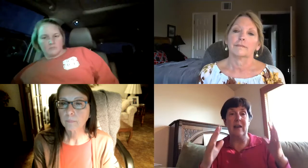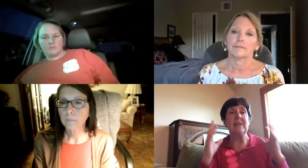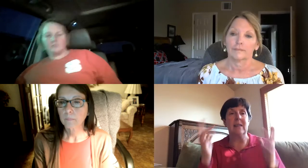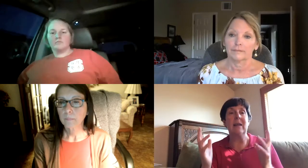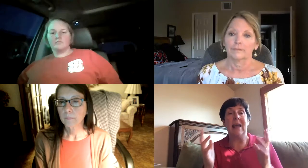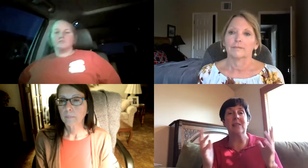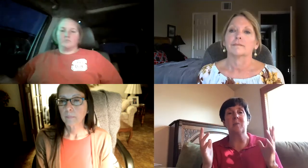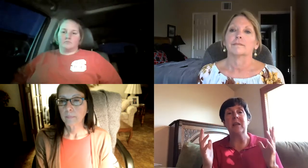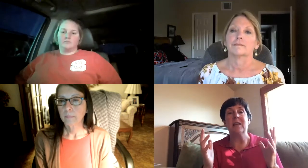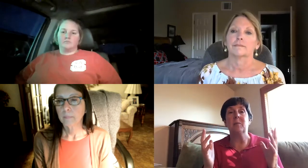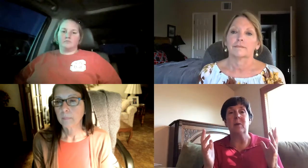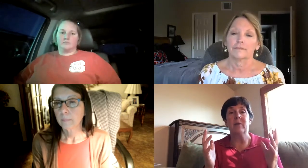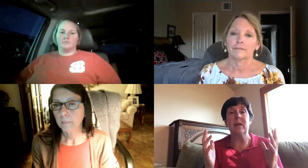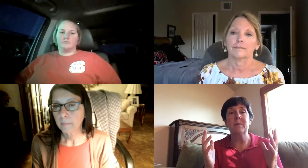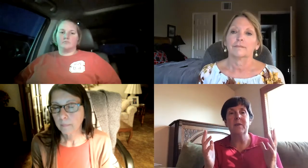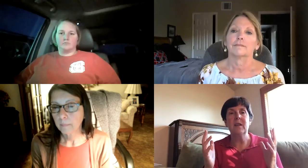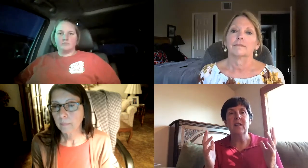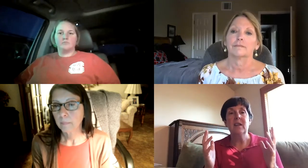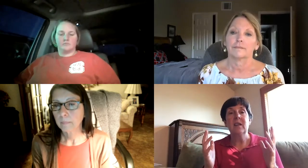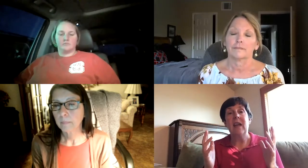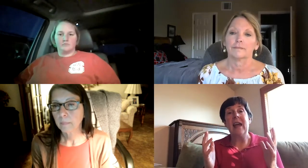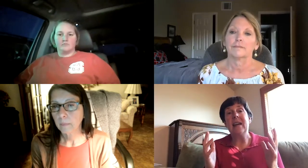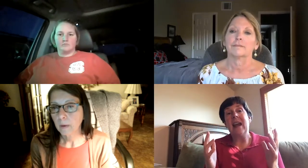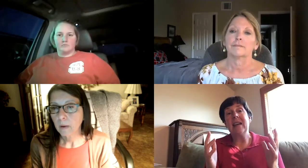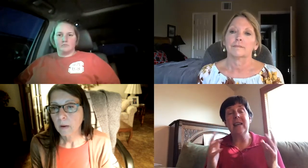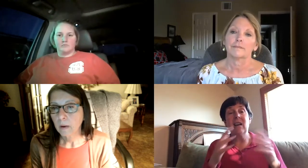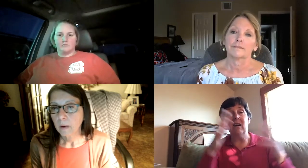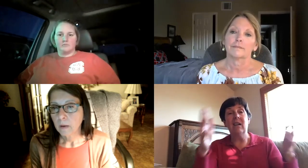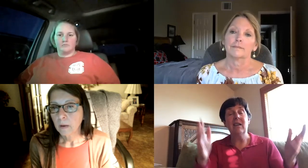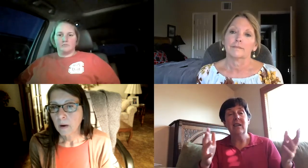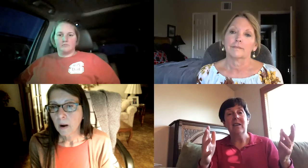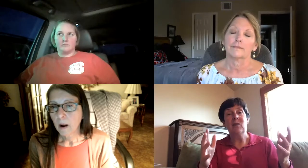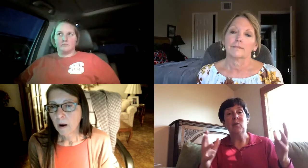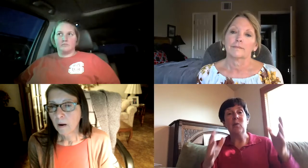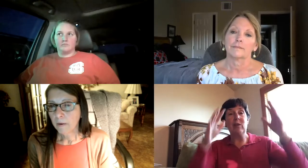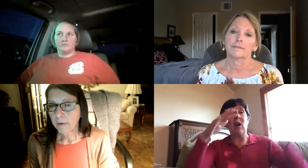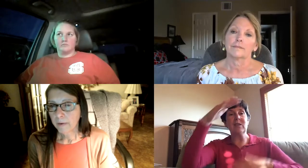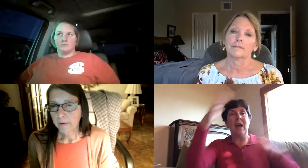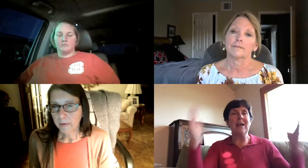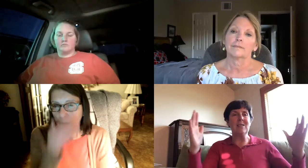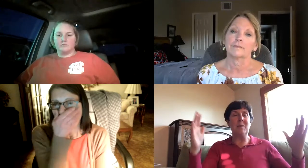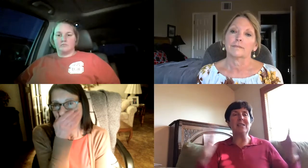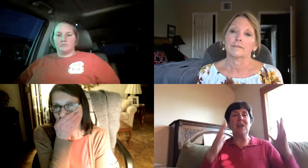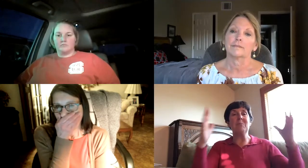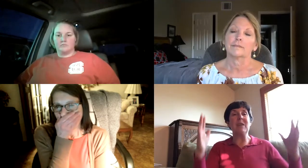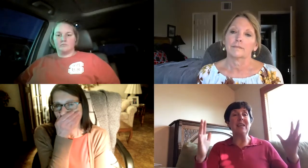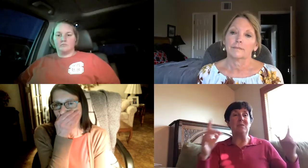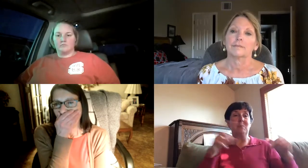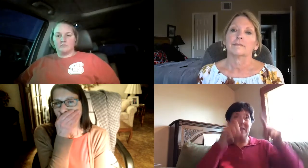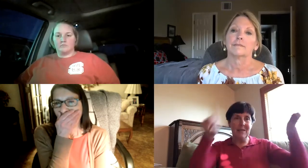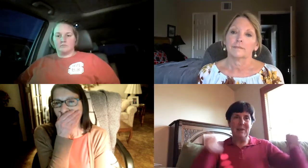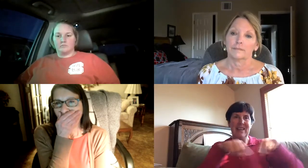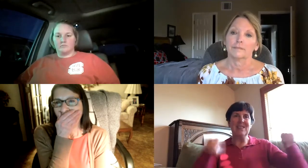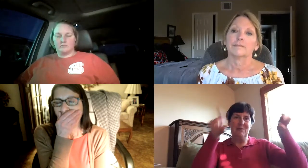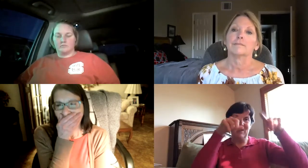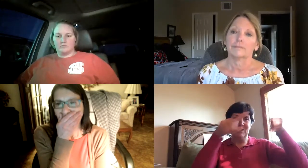the face and the hands being in the periphery. And here, with our signing space not being as